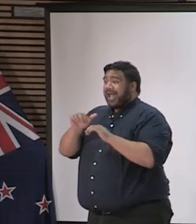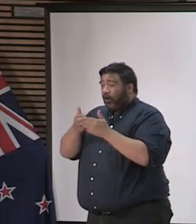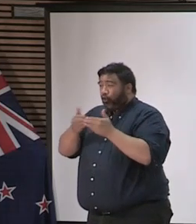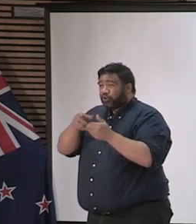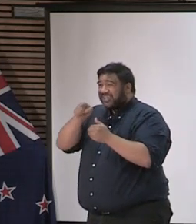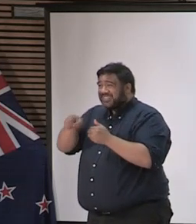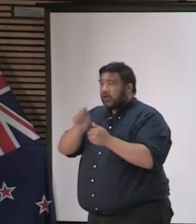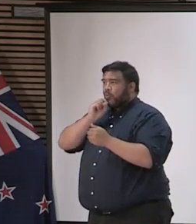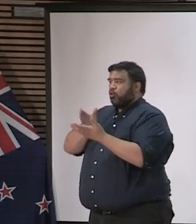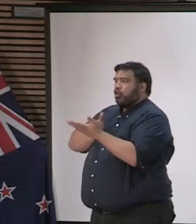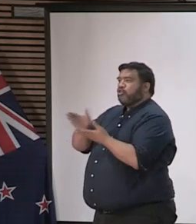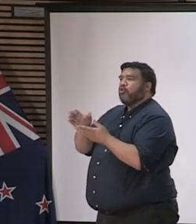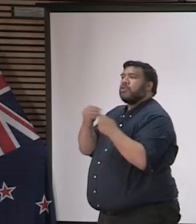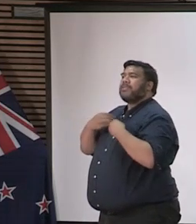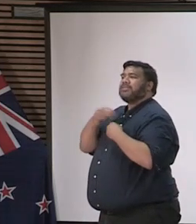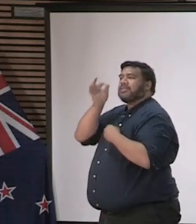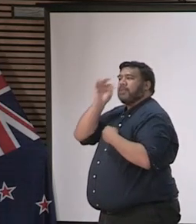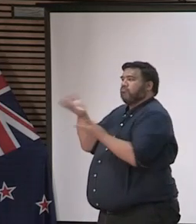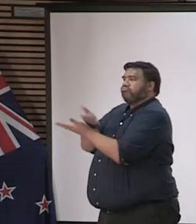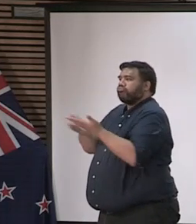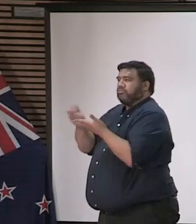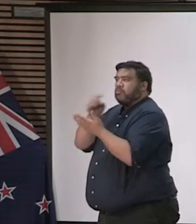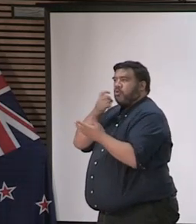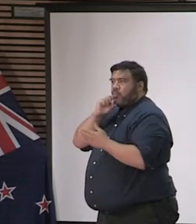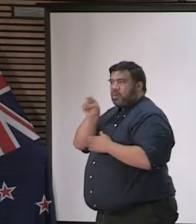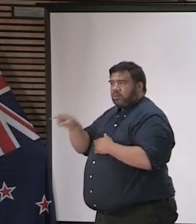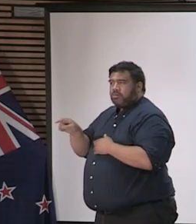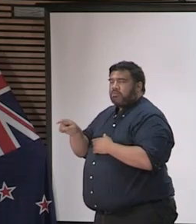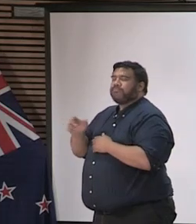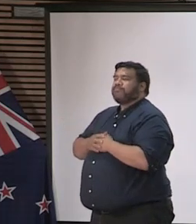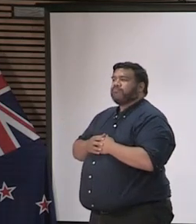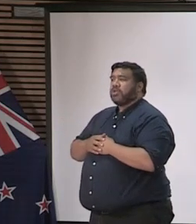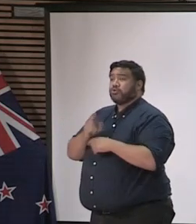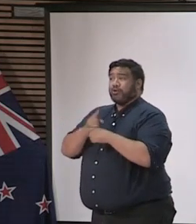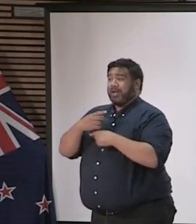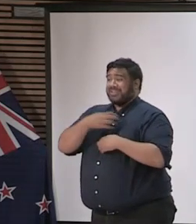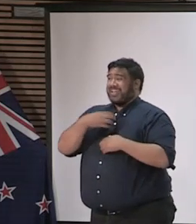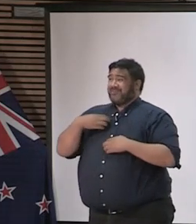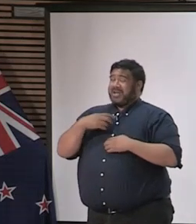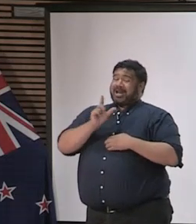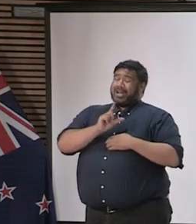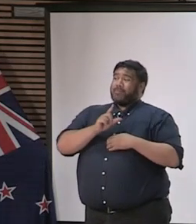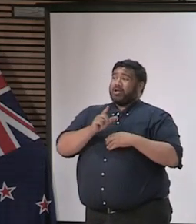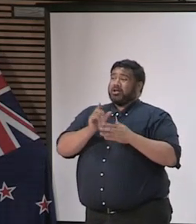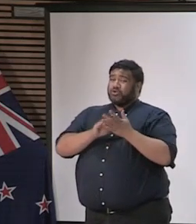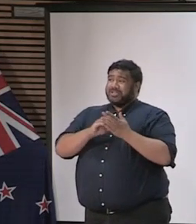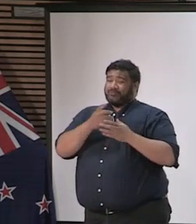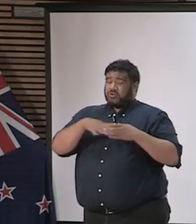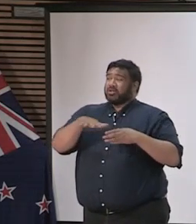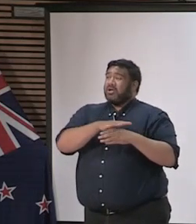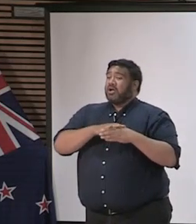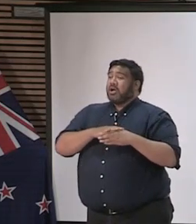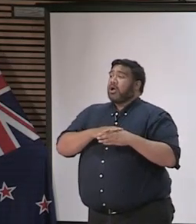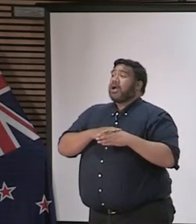the Business Committee tomorrow. But certainly on the government side, we'll have a very minimal backbench MP presence during